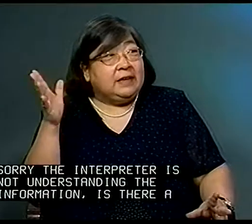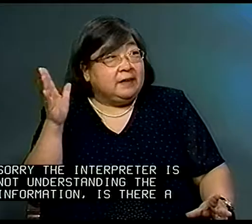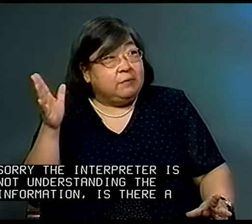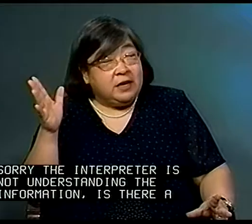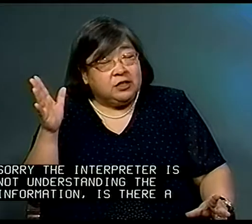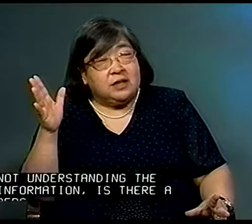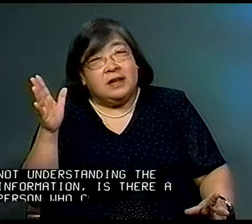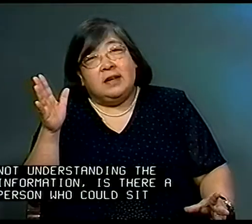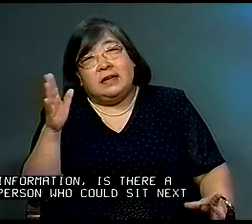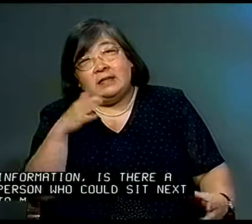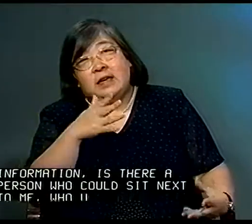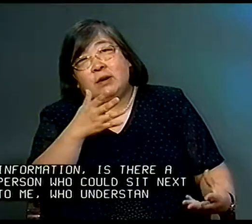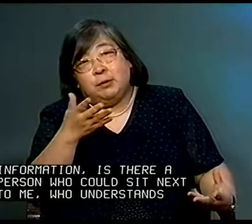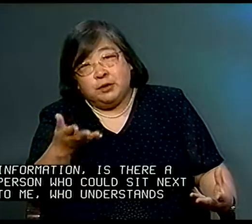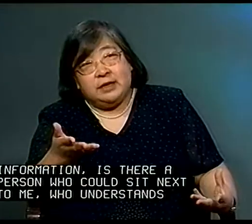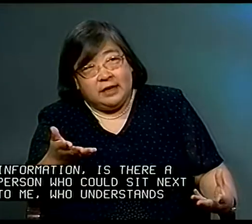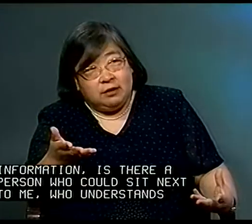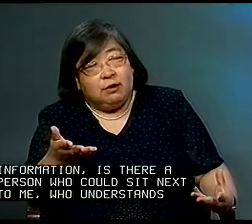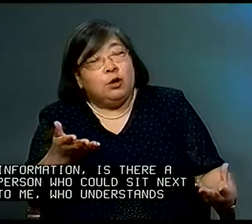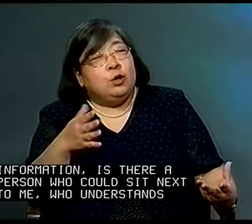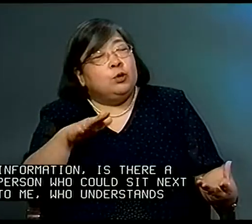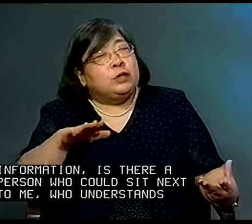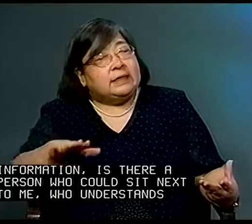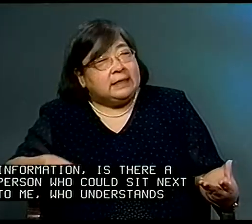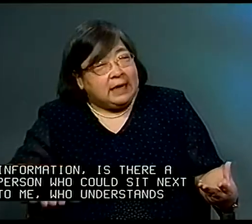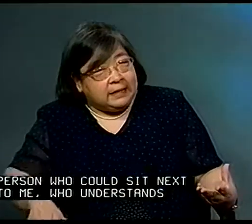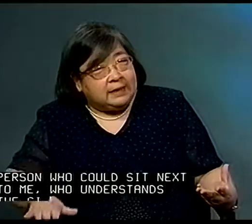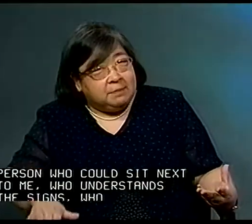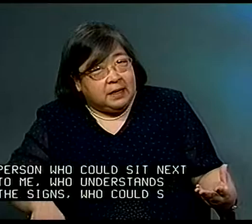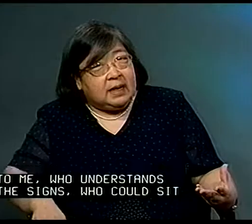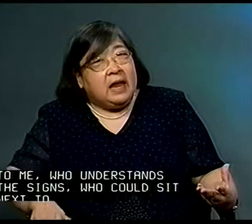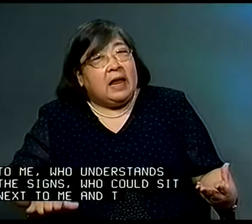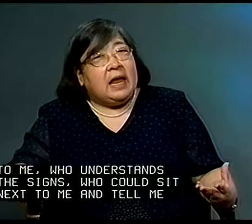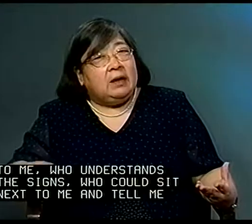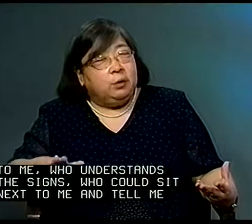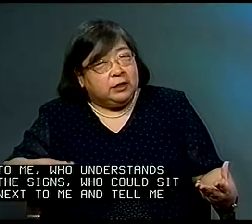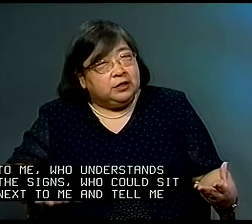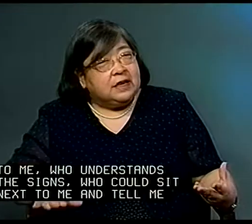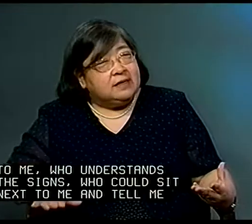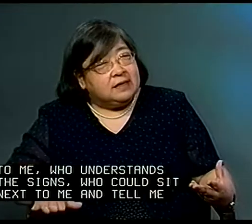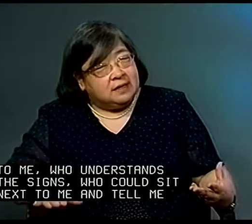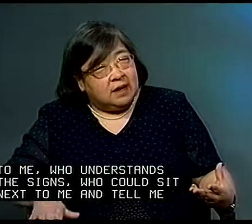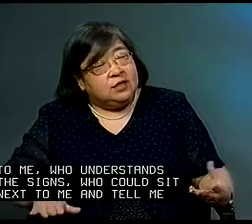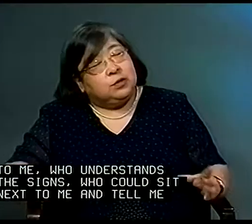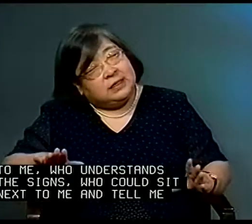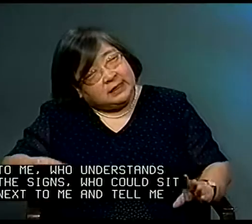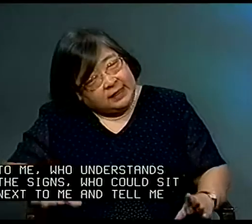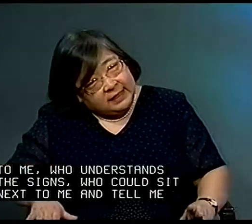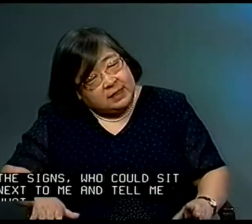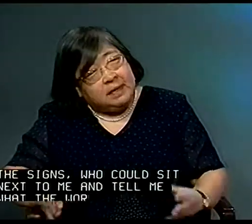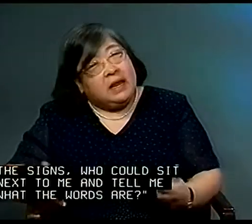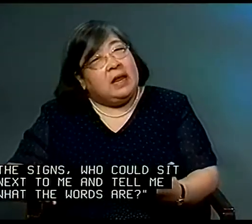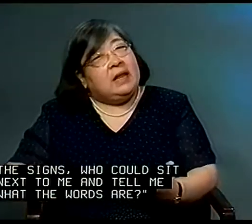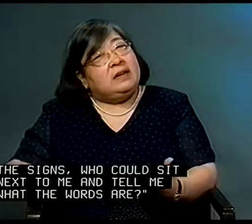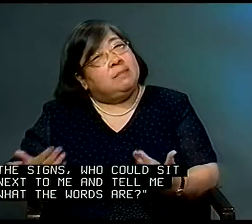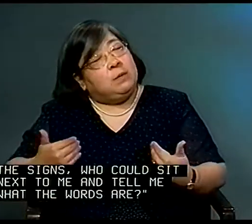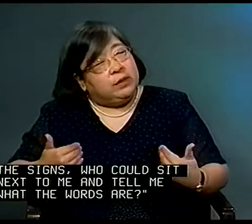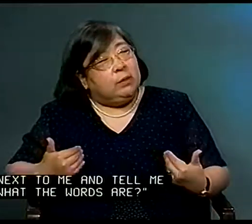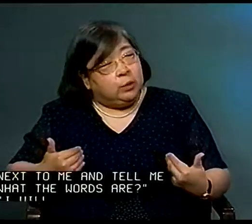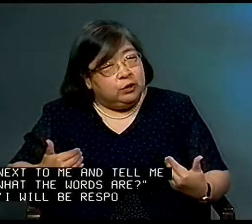the information. Is there a person here who could sit next to me, who understands the signs, who could sit next to me and tell me what the words